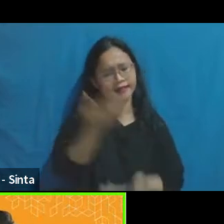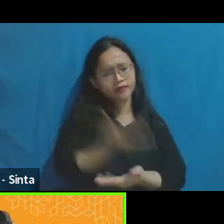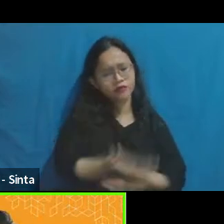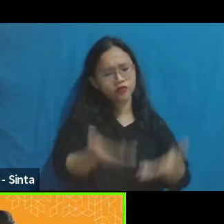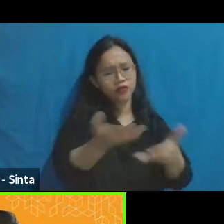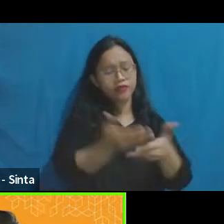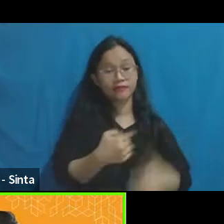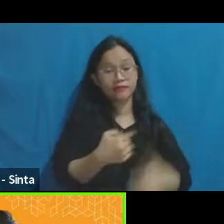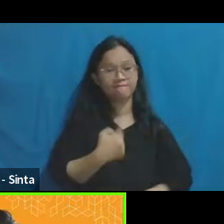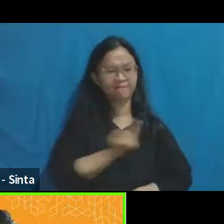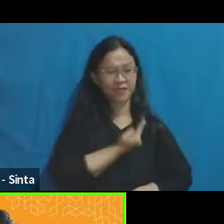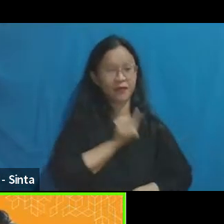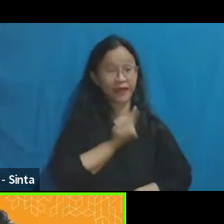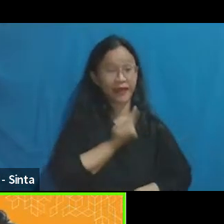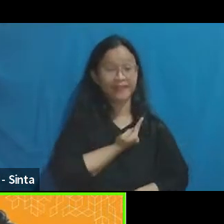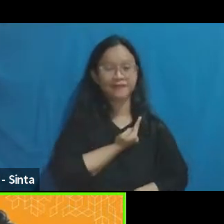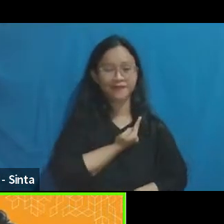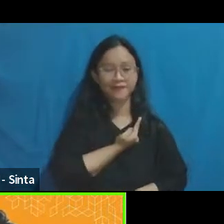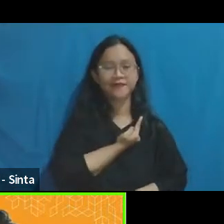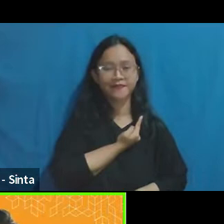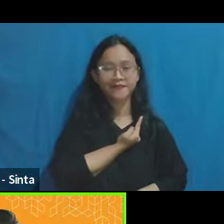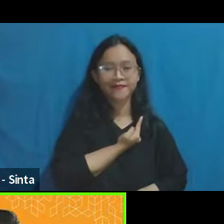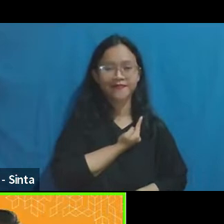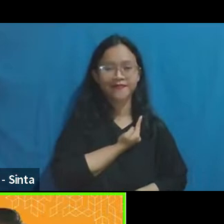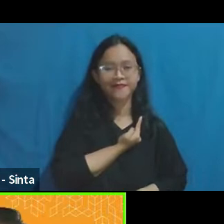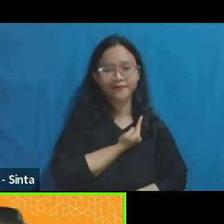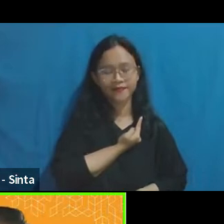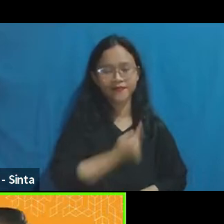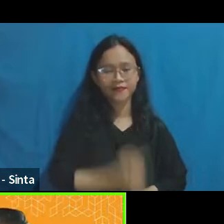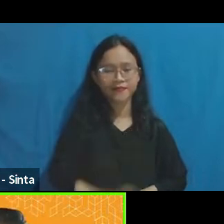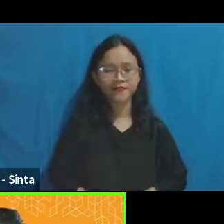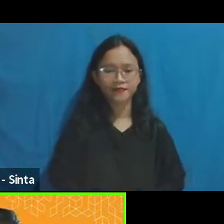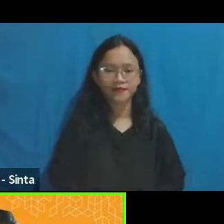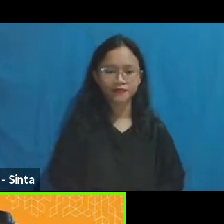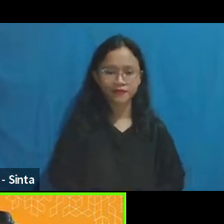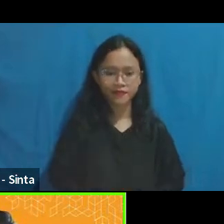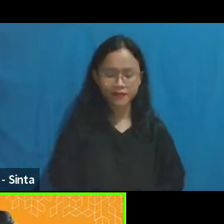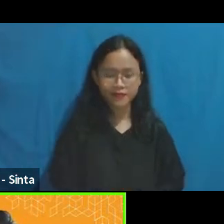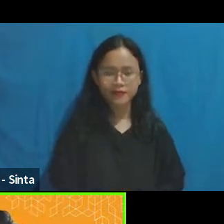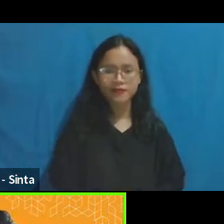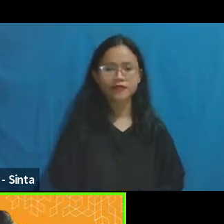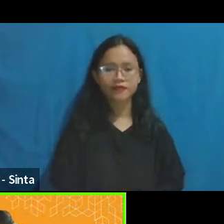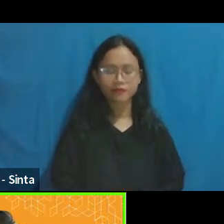been involving with Papua, I think, more than 20 years.